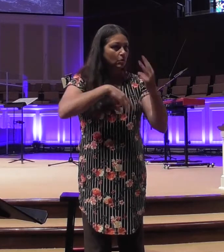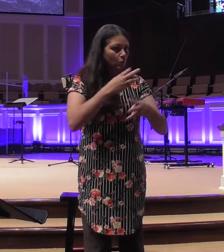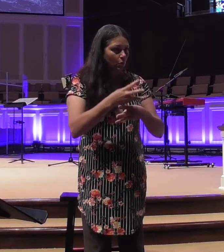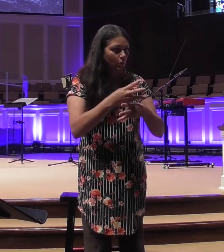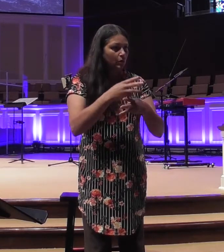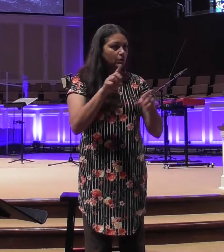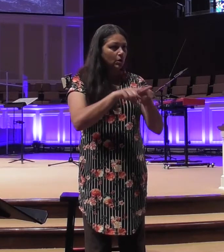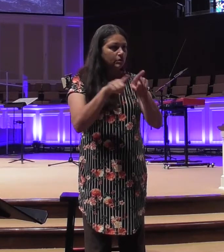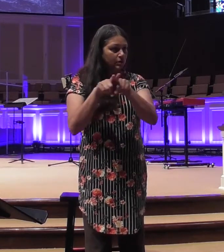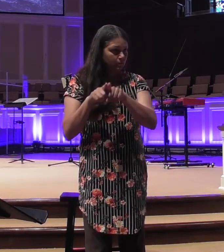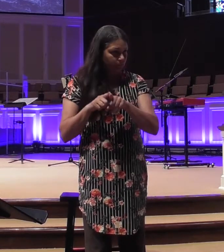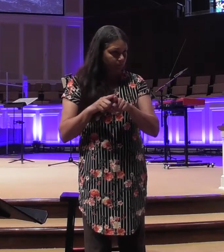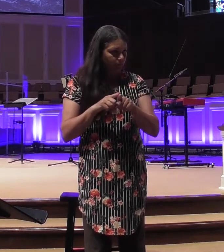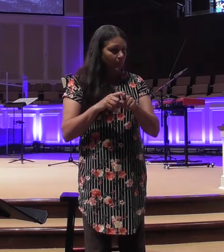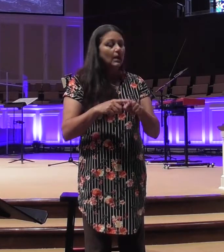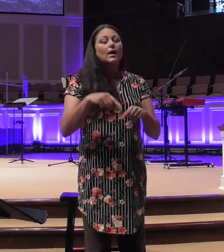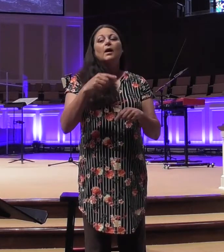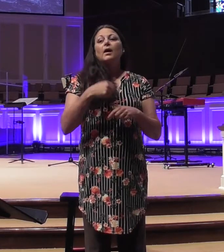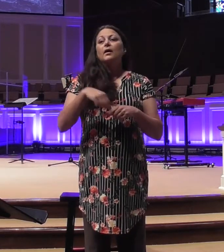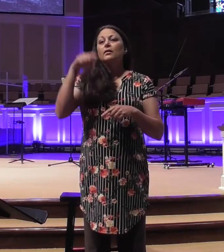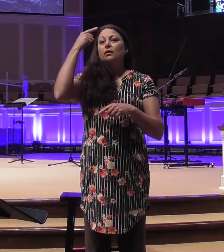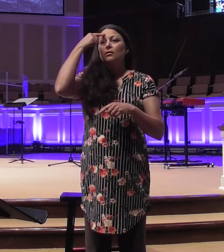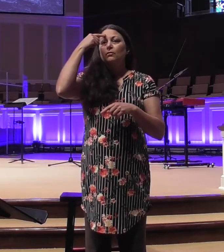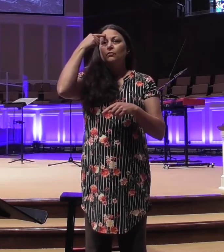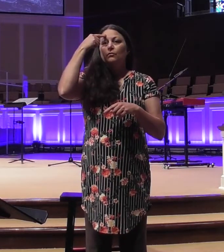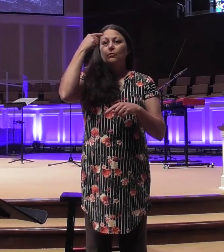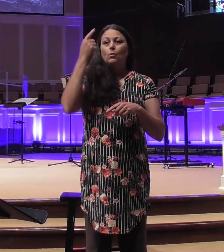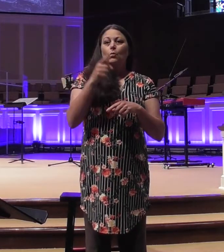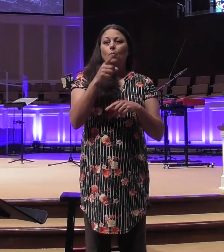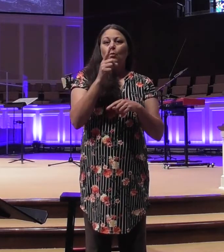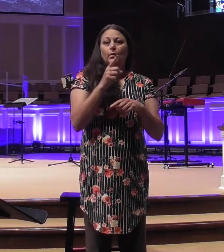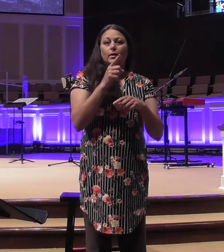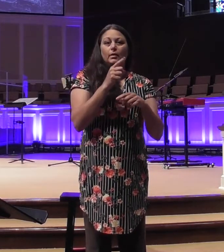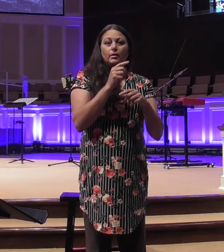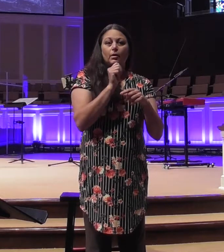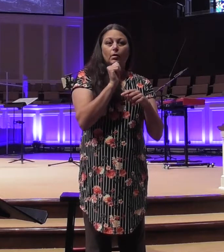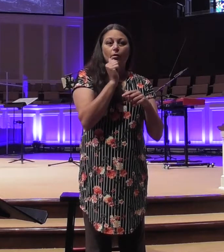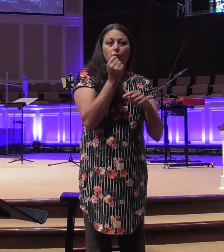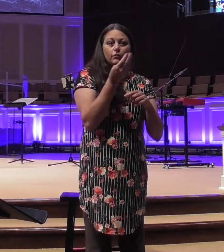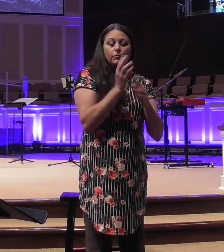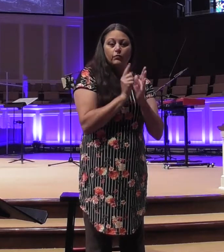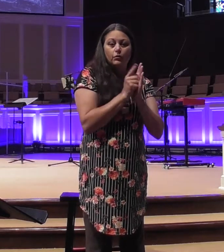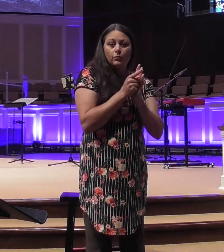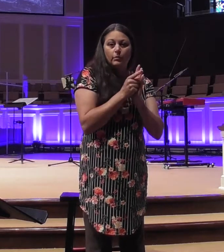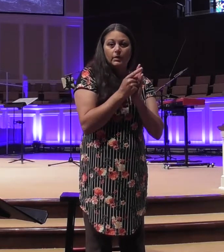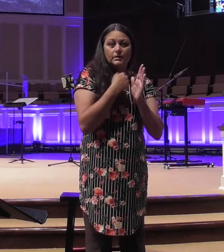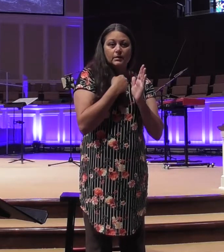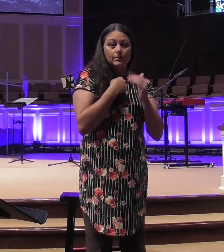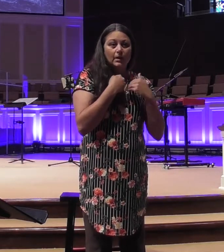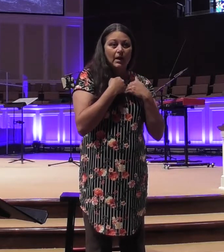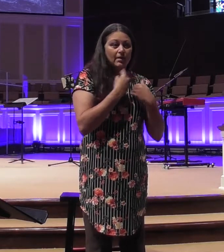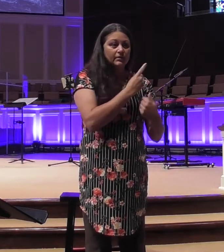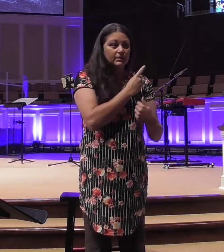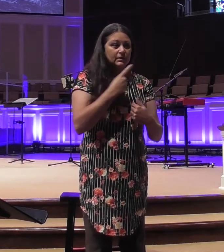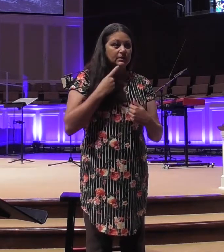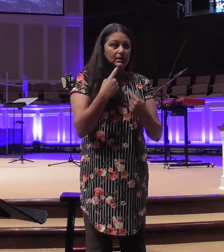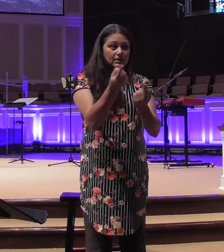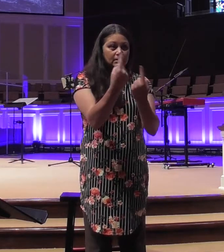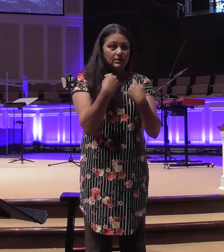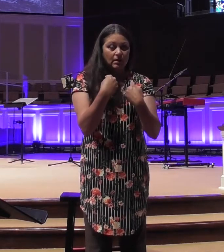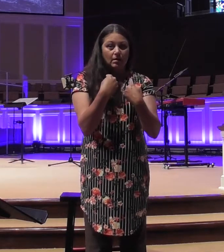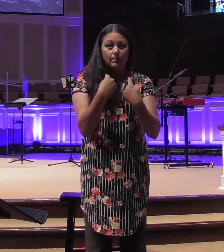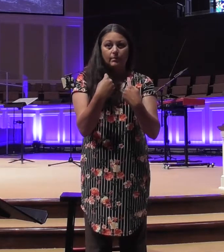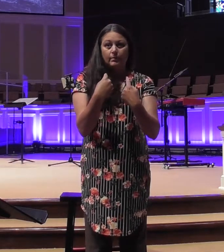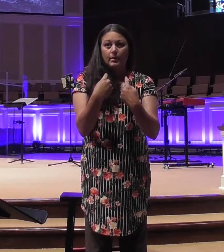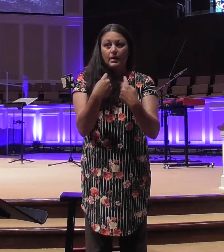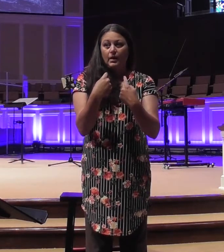And so in just a few moments, I'm going to have our deacons come and assist me in sharing this meal with you. And you'll have several